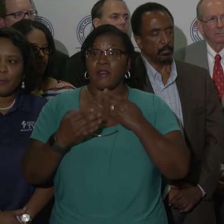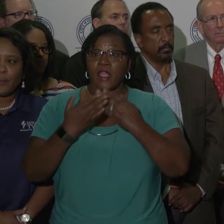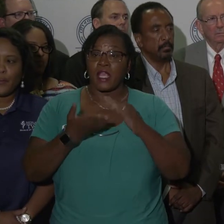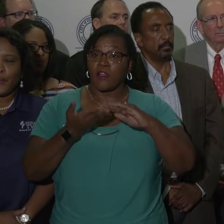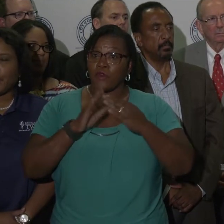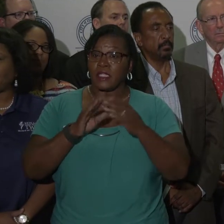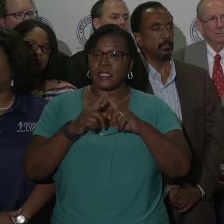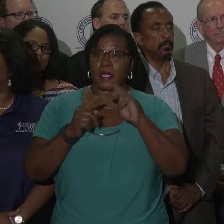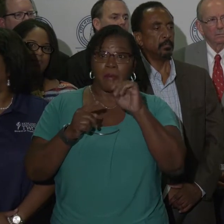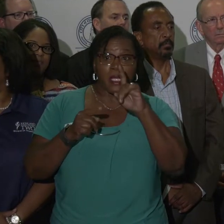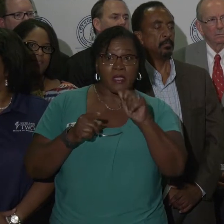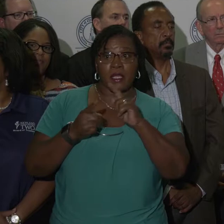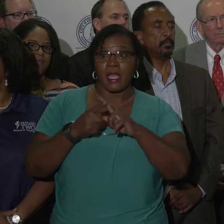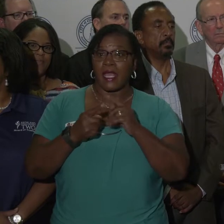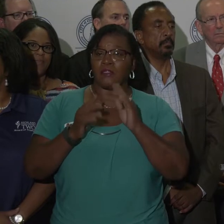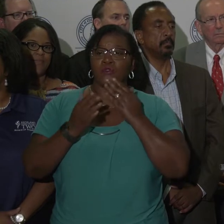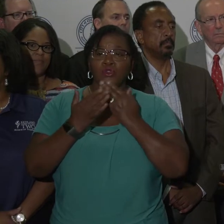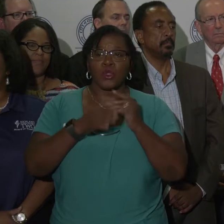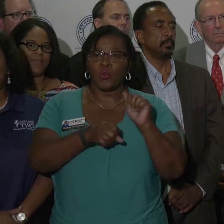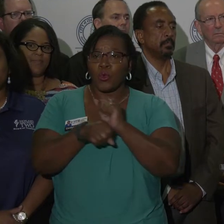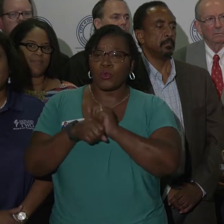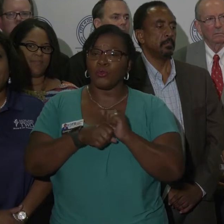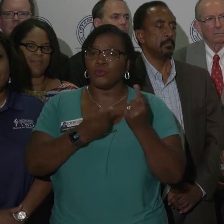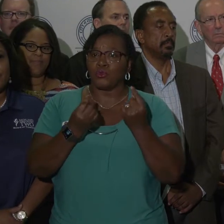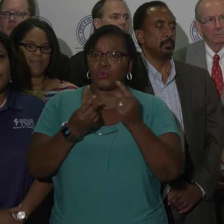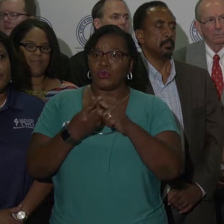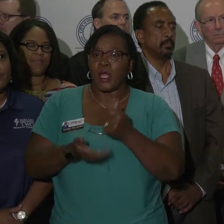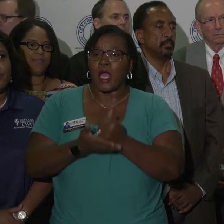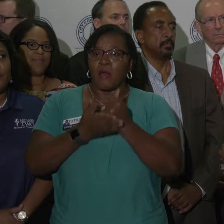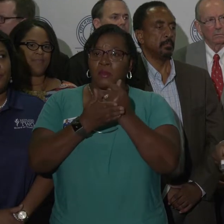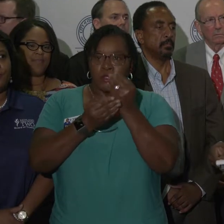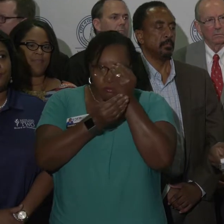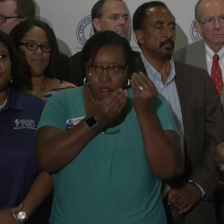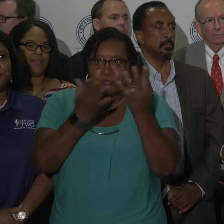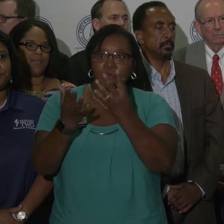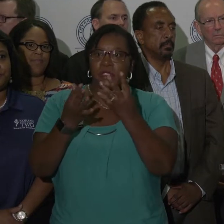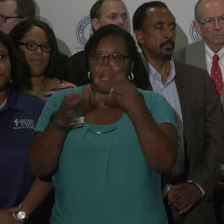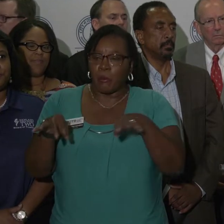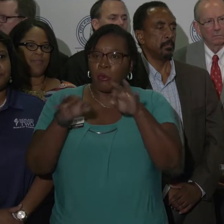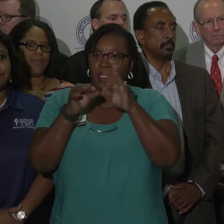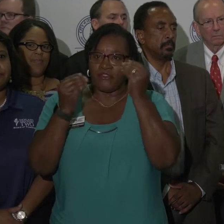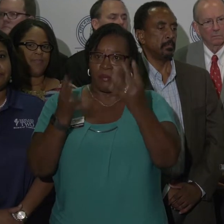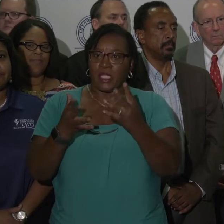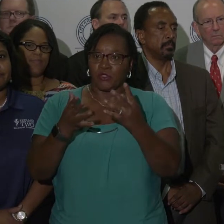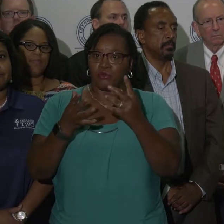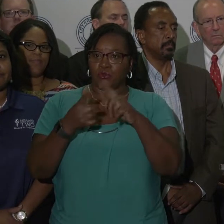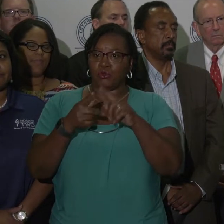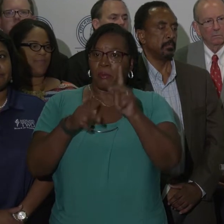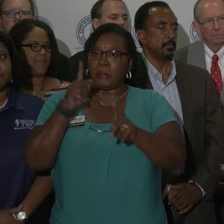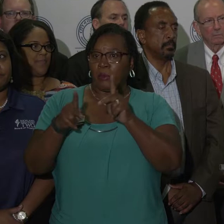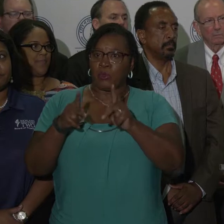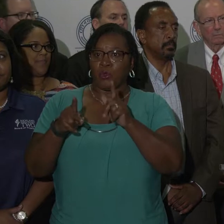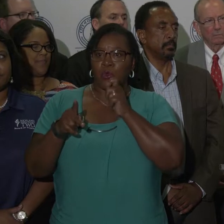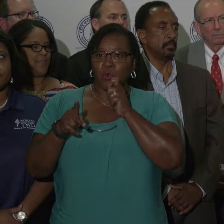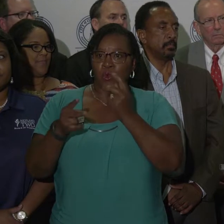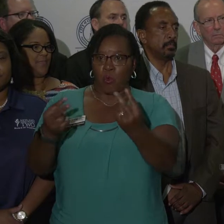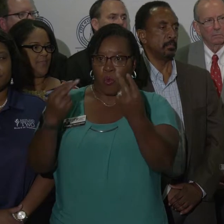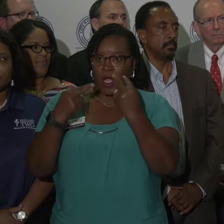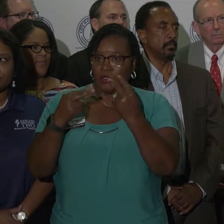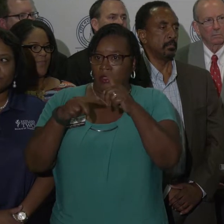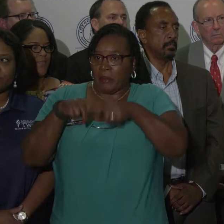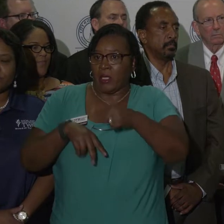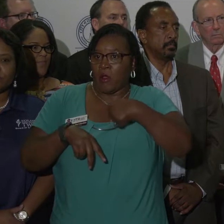in the media of the Fourth Estate for the incredible work you do in helping us get important and relevant information out to our citizens who rely on us to